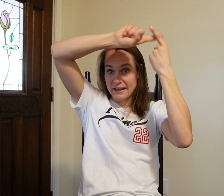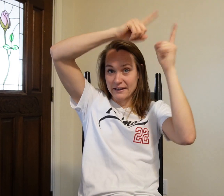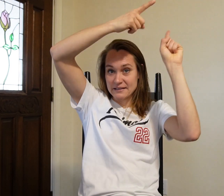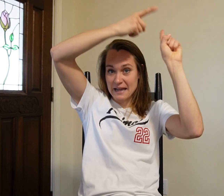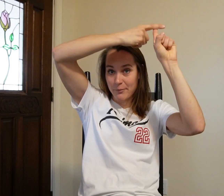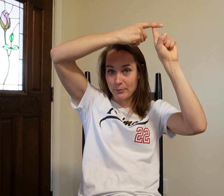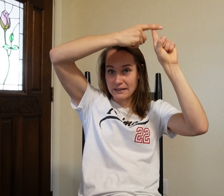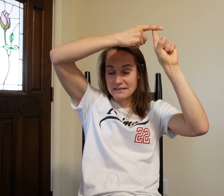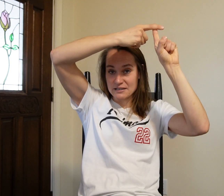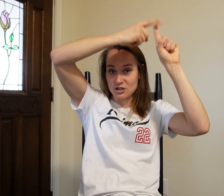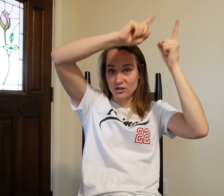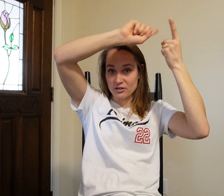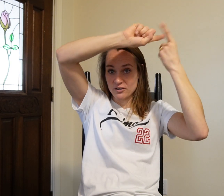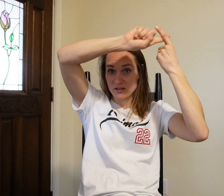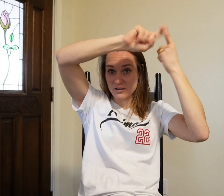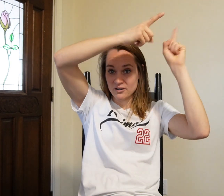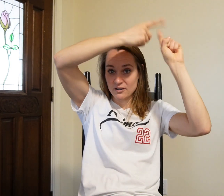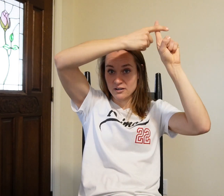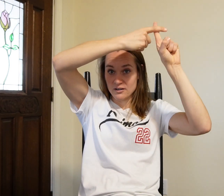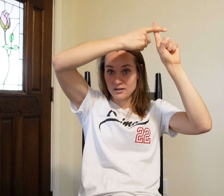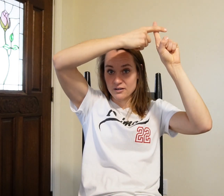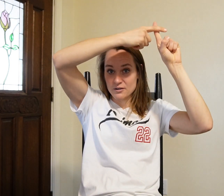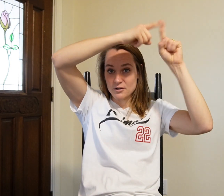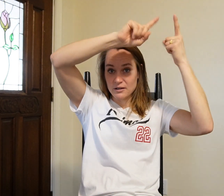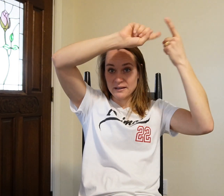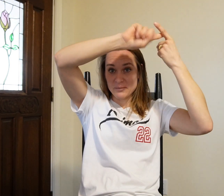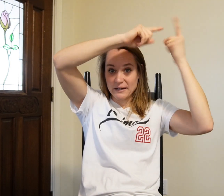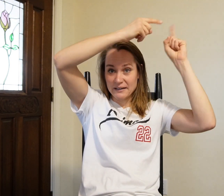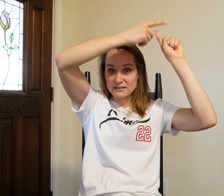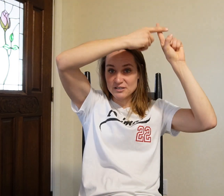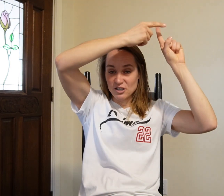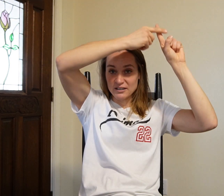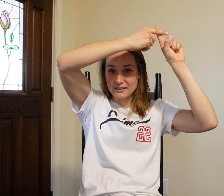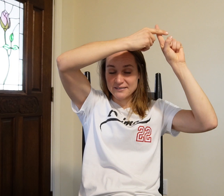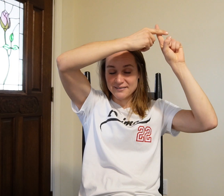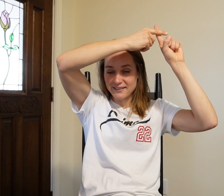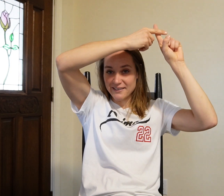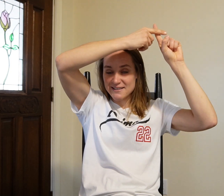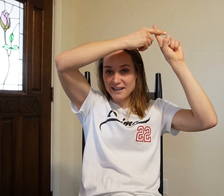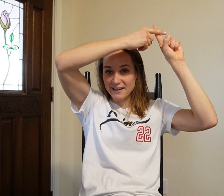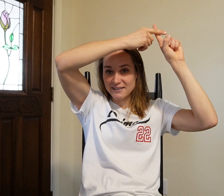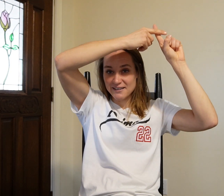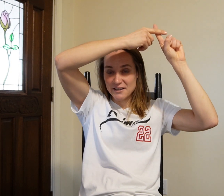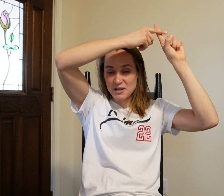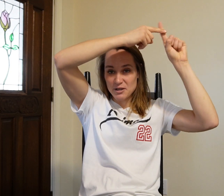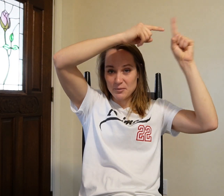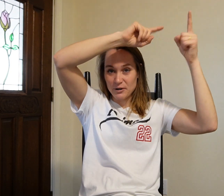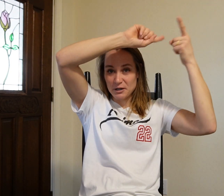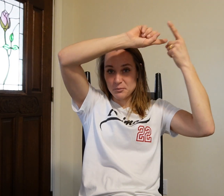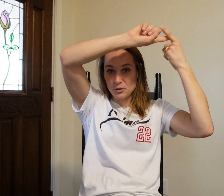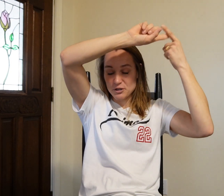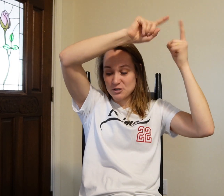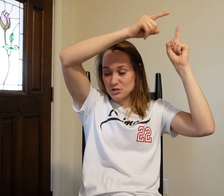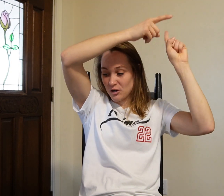and tap them against each other. Like you're making a little star in the sky. Bright morning star.